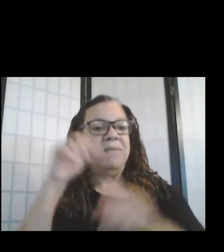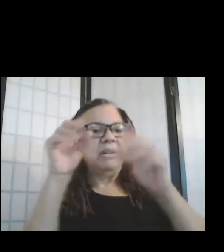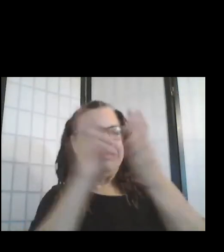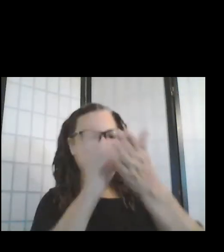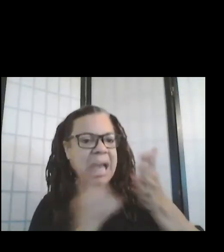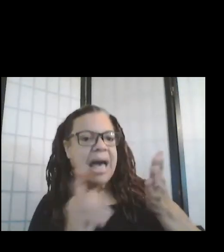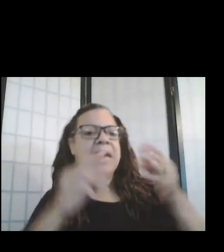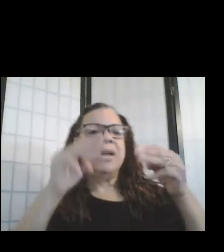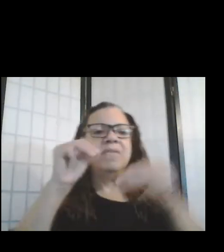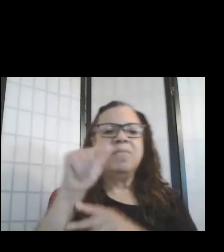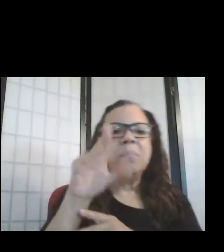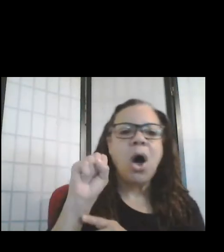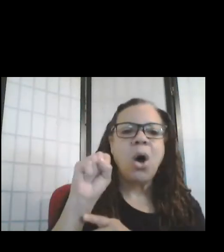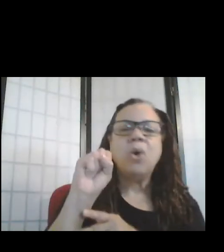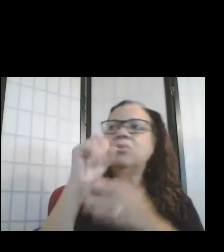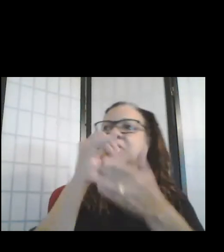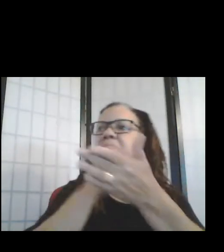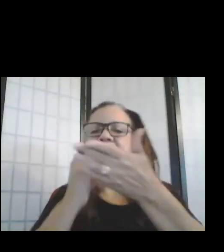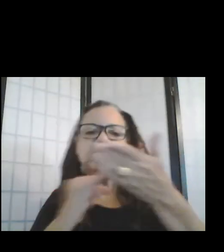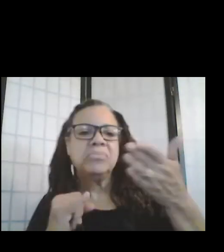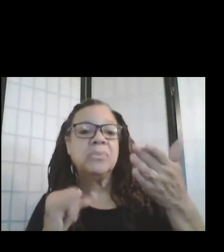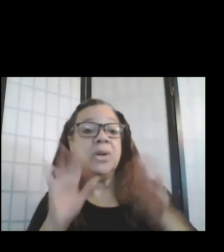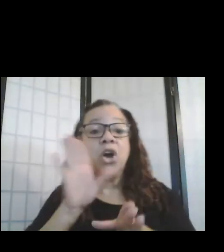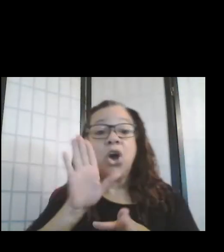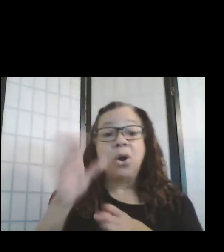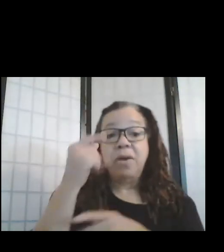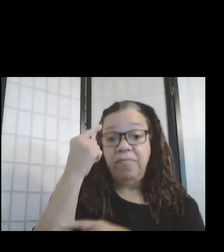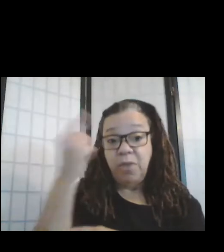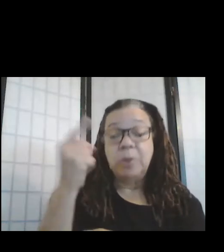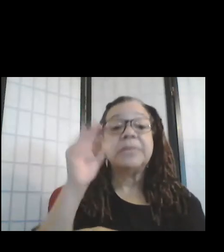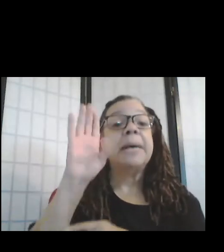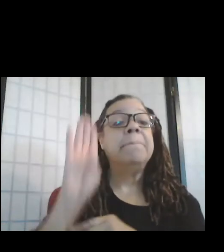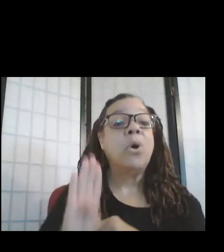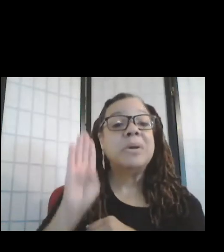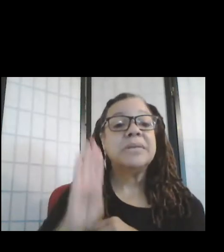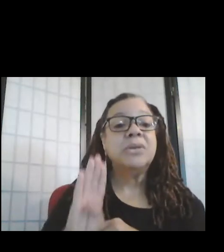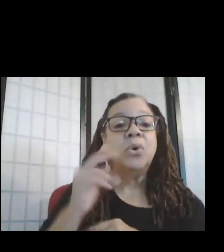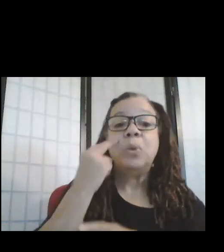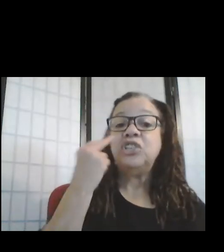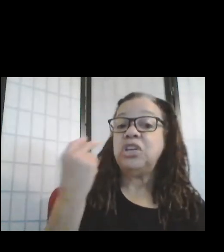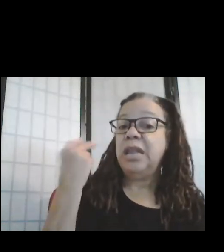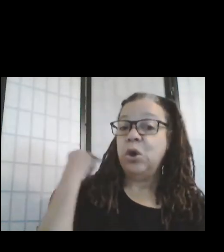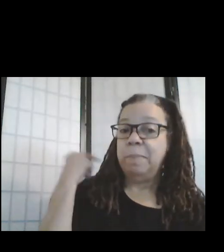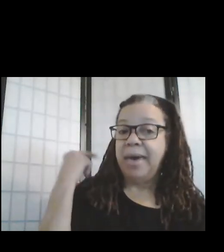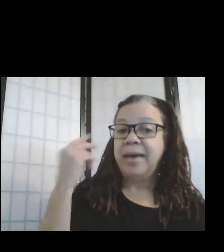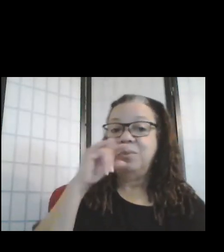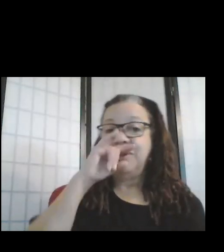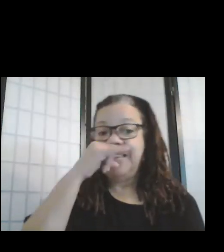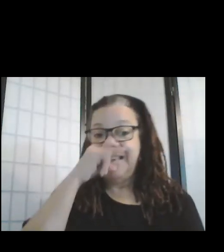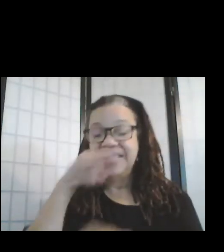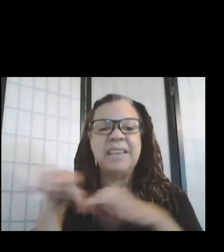malls. Such are Lucy's thoughts in Boston upon seeing what school kids have done with Lego